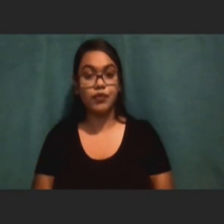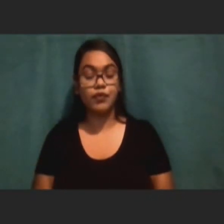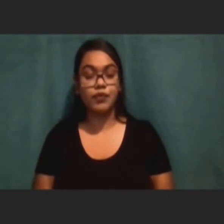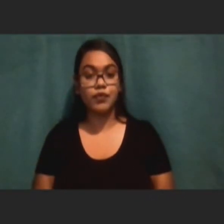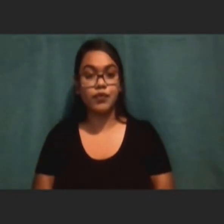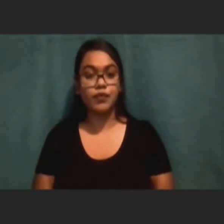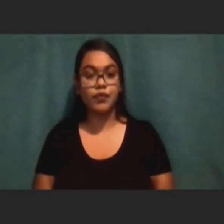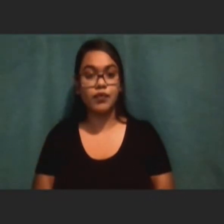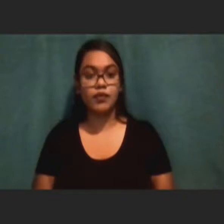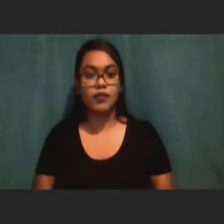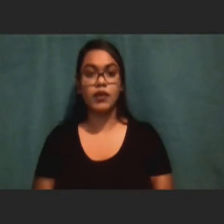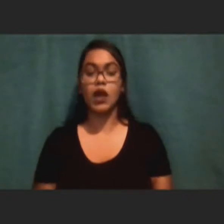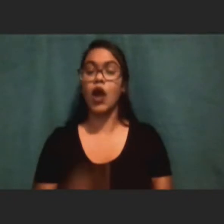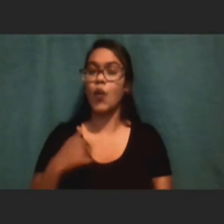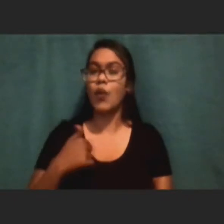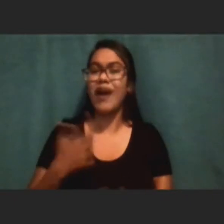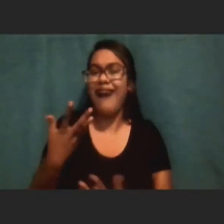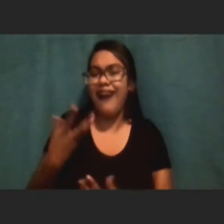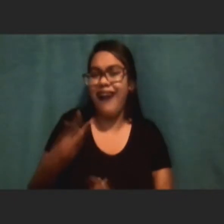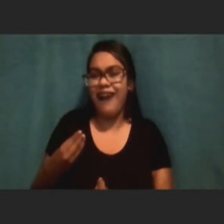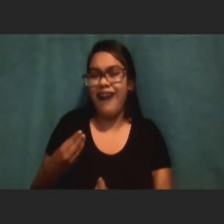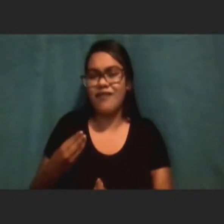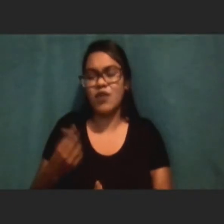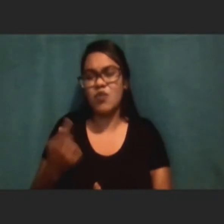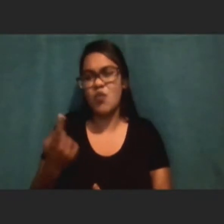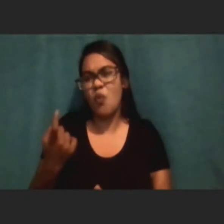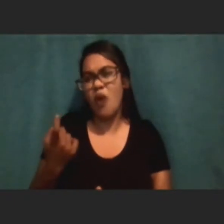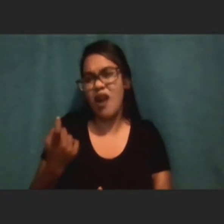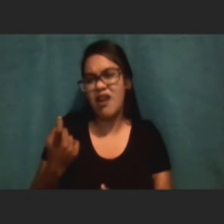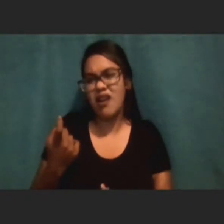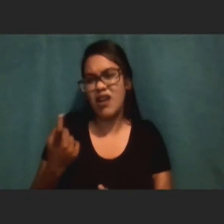on, there was one there